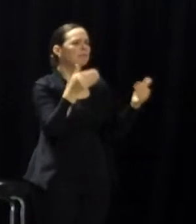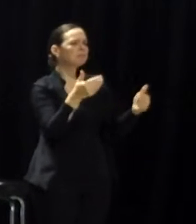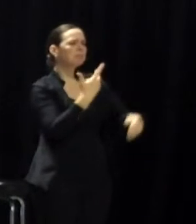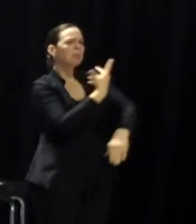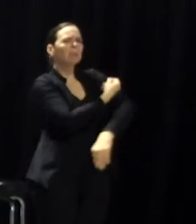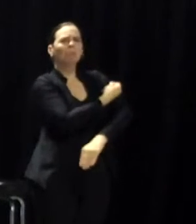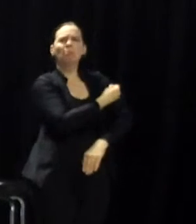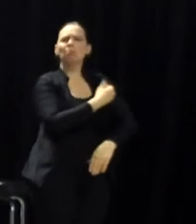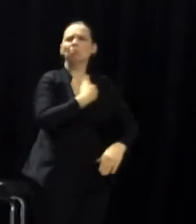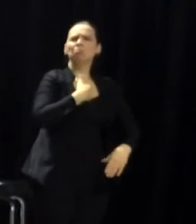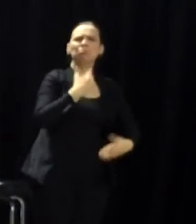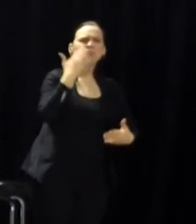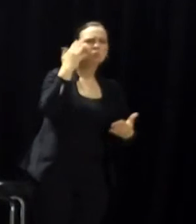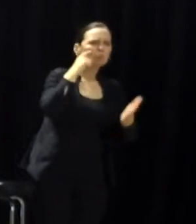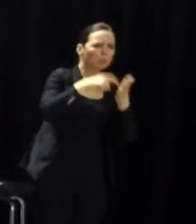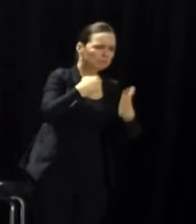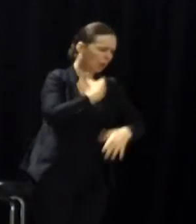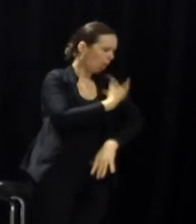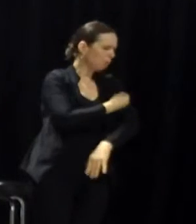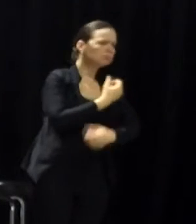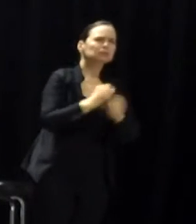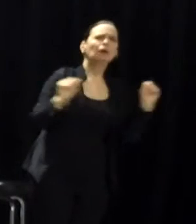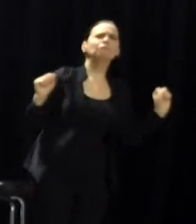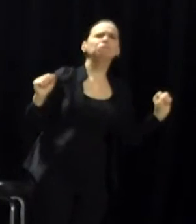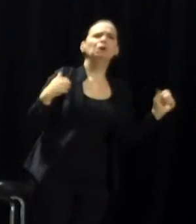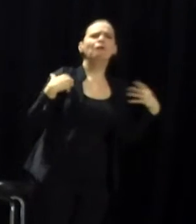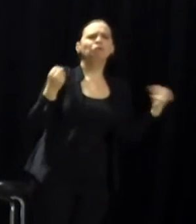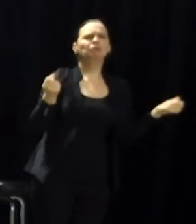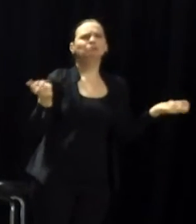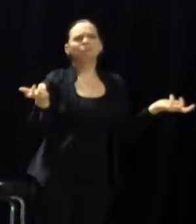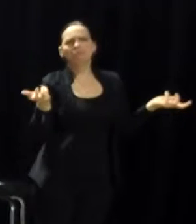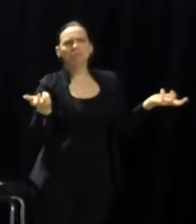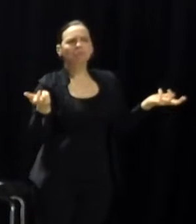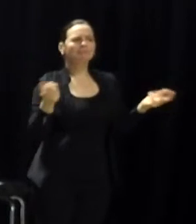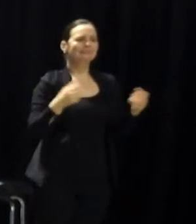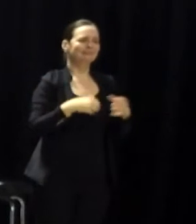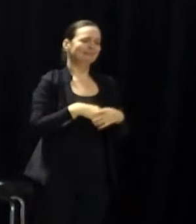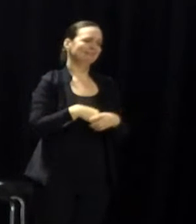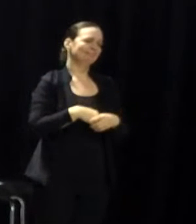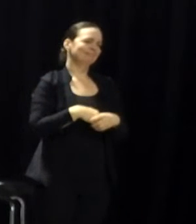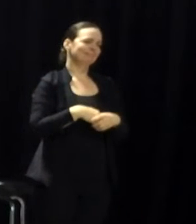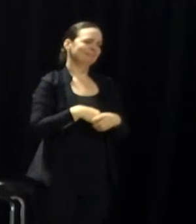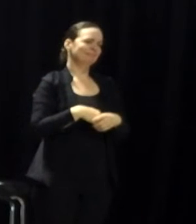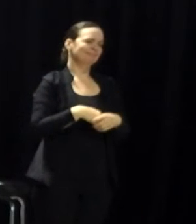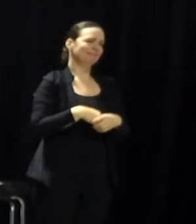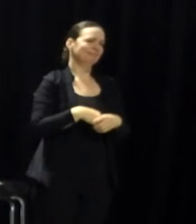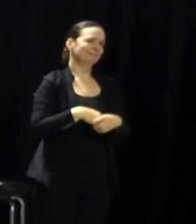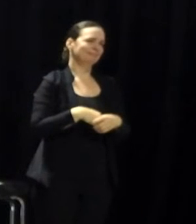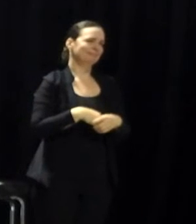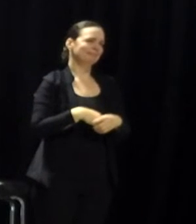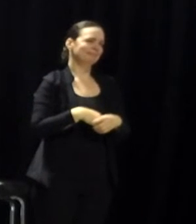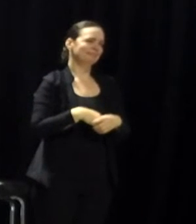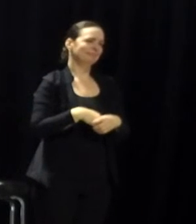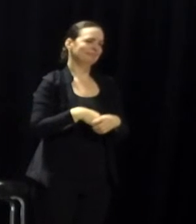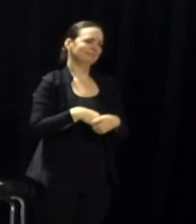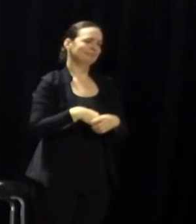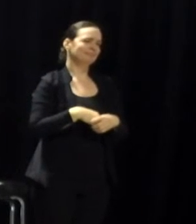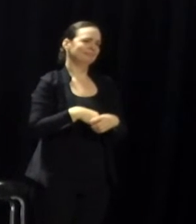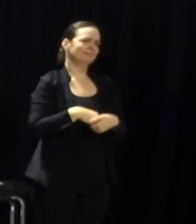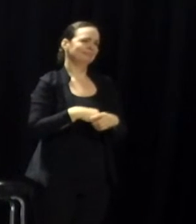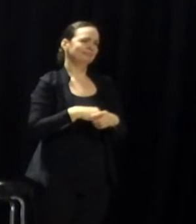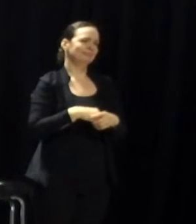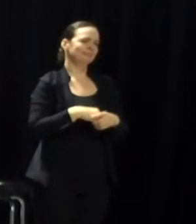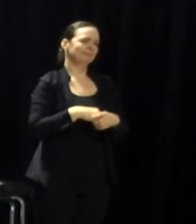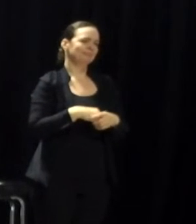safe. But I think that element of the community is far less than the element of people that want the